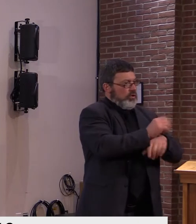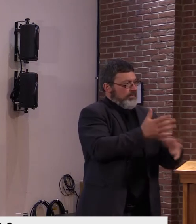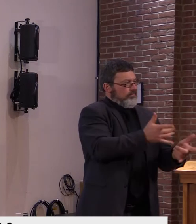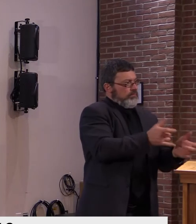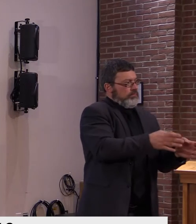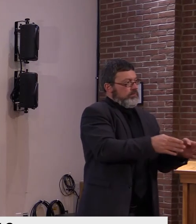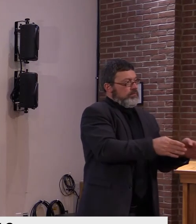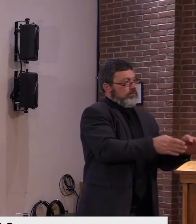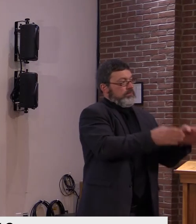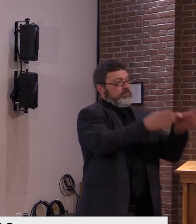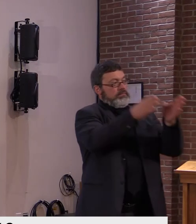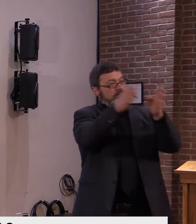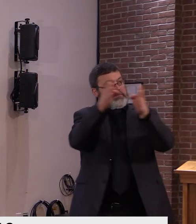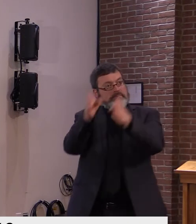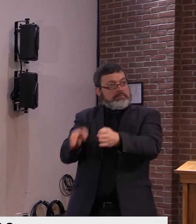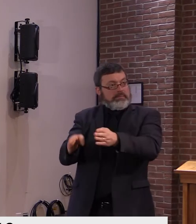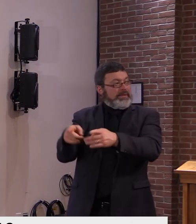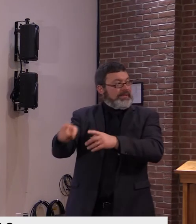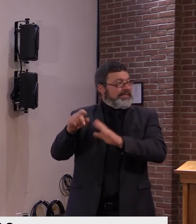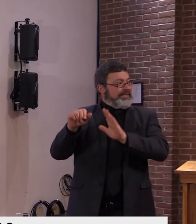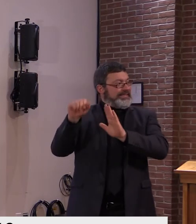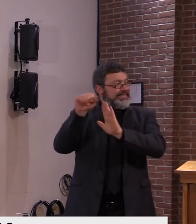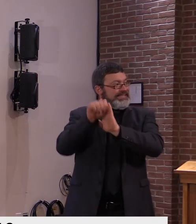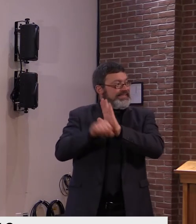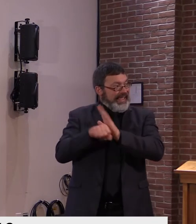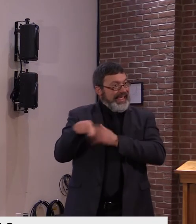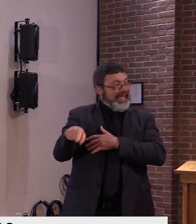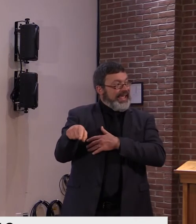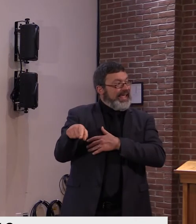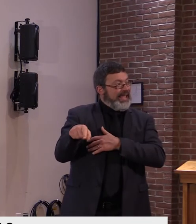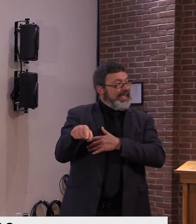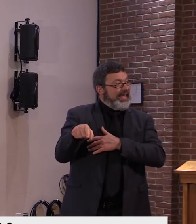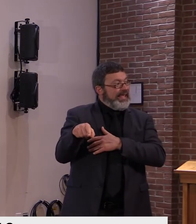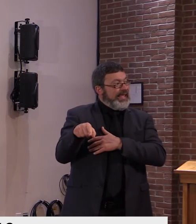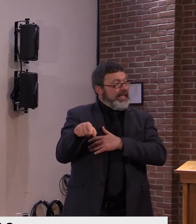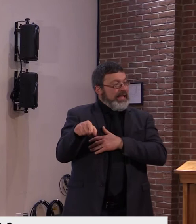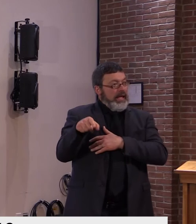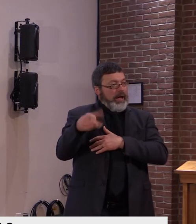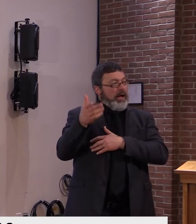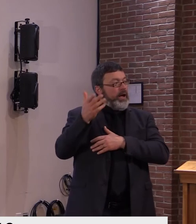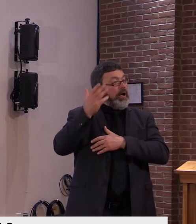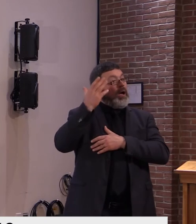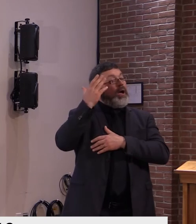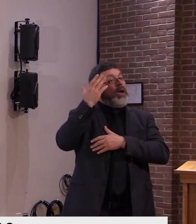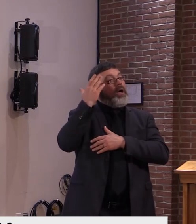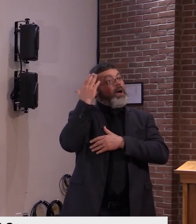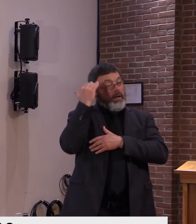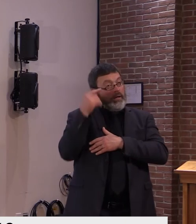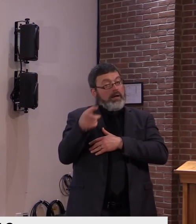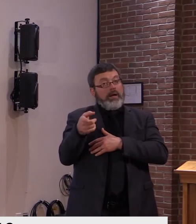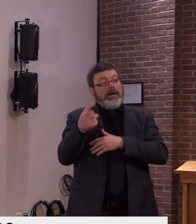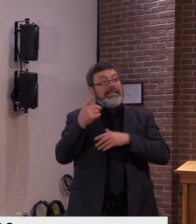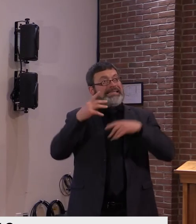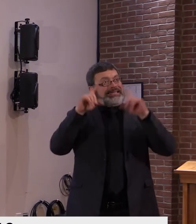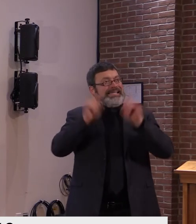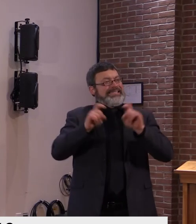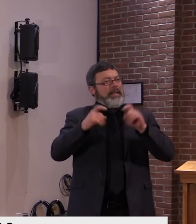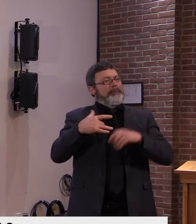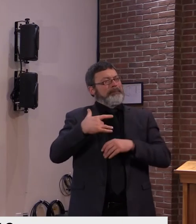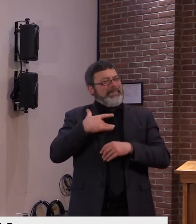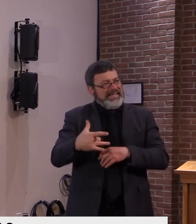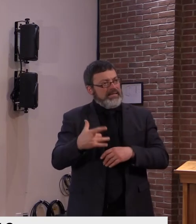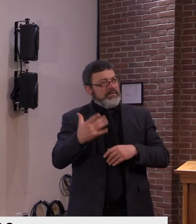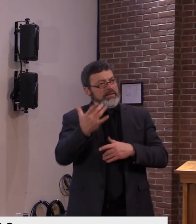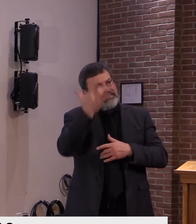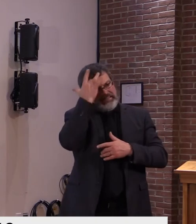number. But I think it's really important that we get at this rate of how many people who have no symptoms but